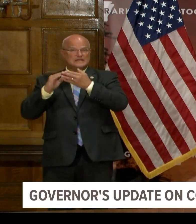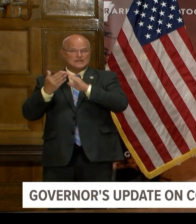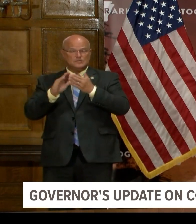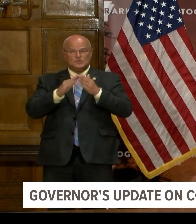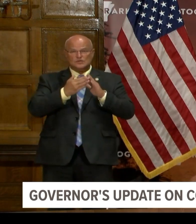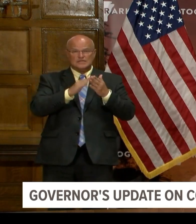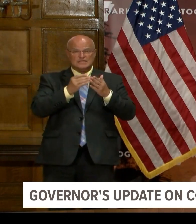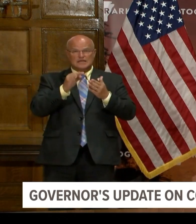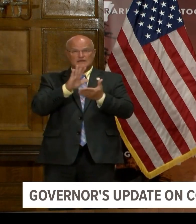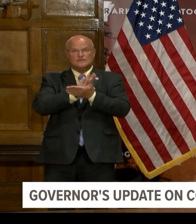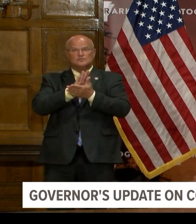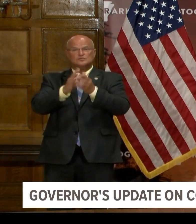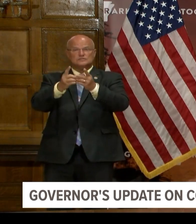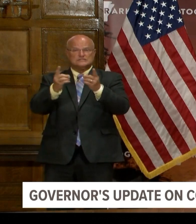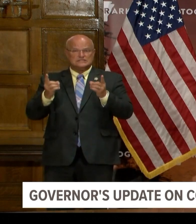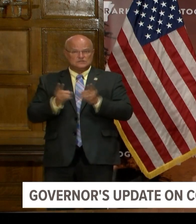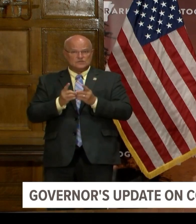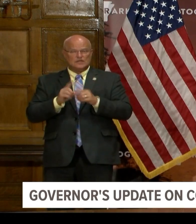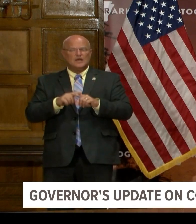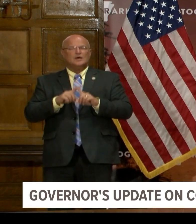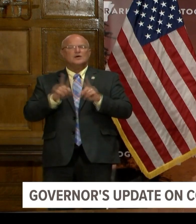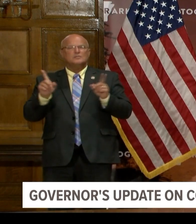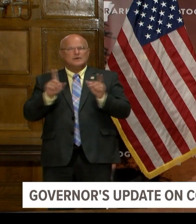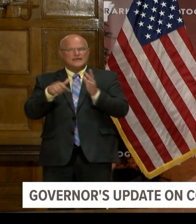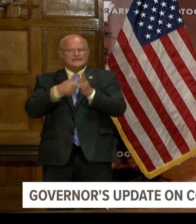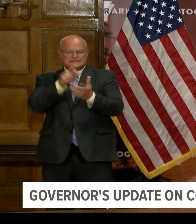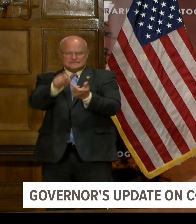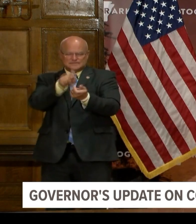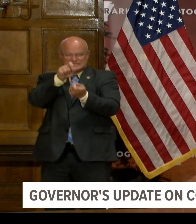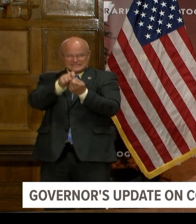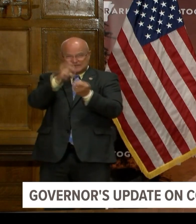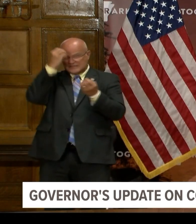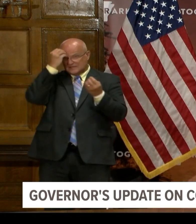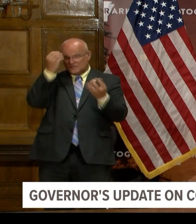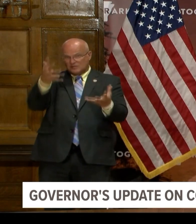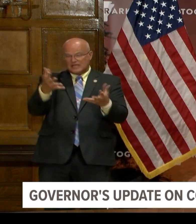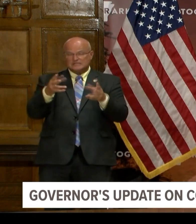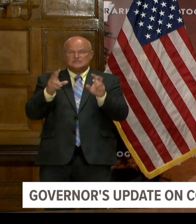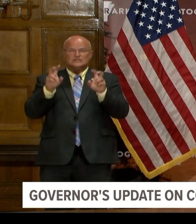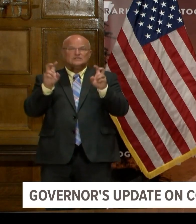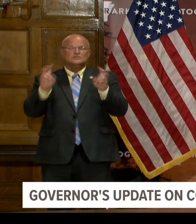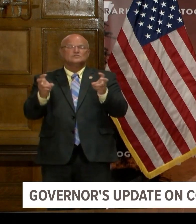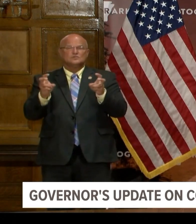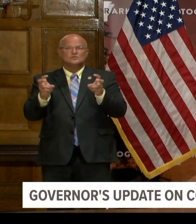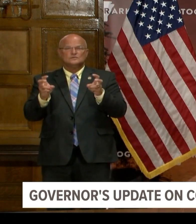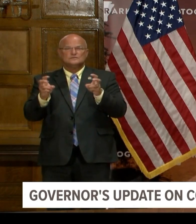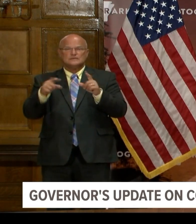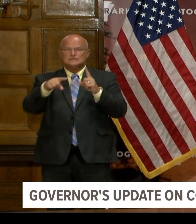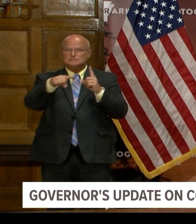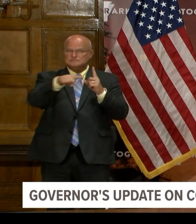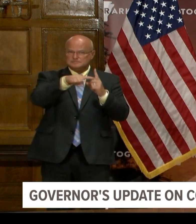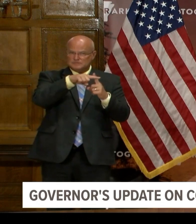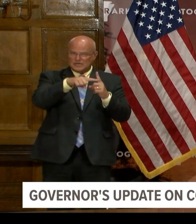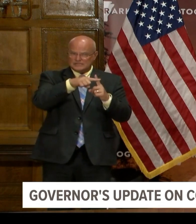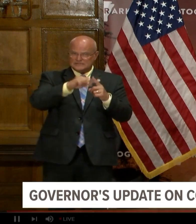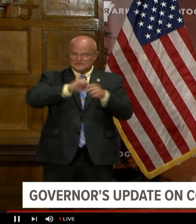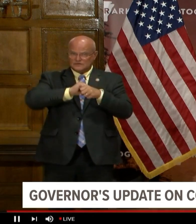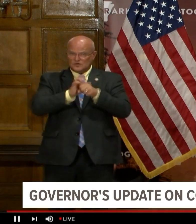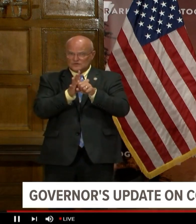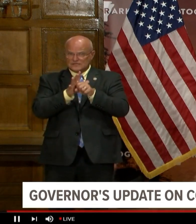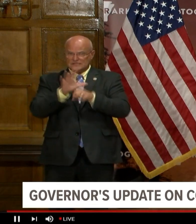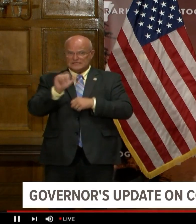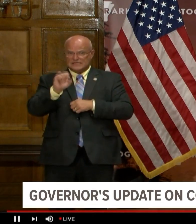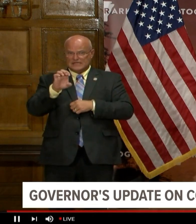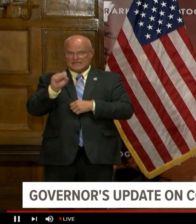of the school district. But this is specific information in terms of positive COVID-19